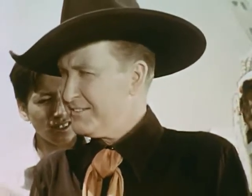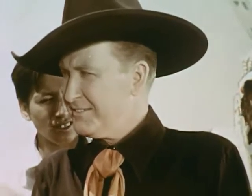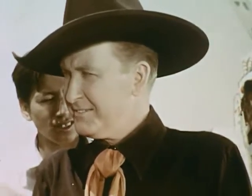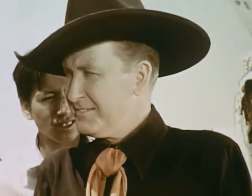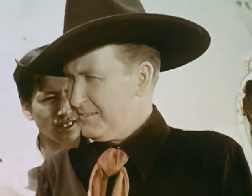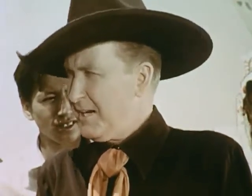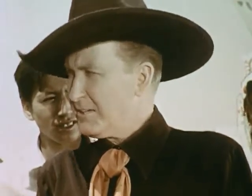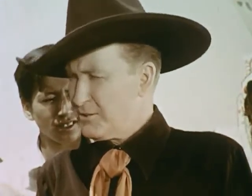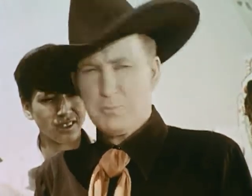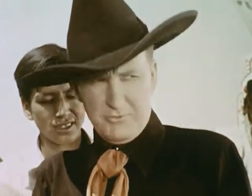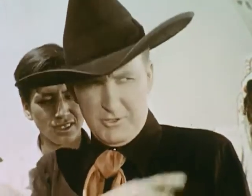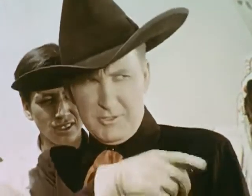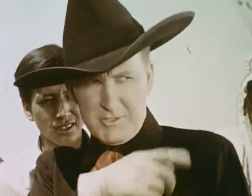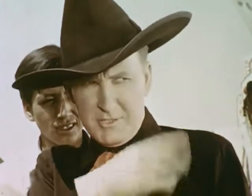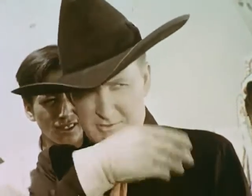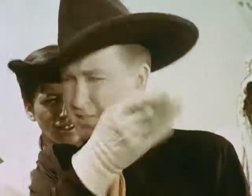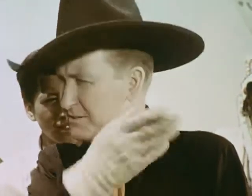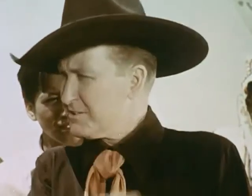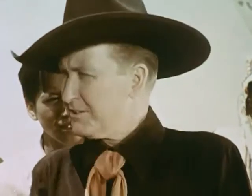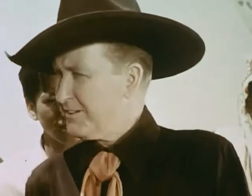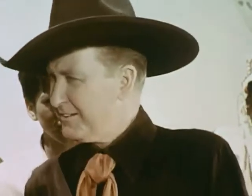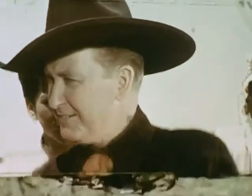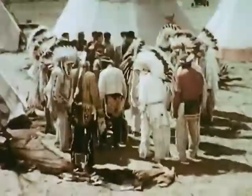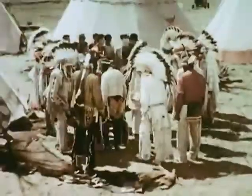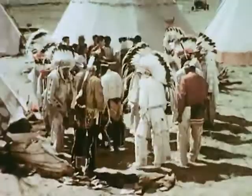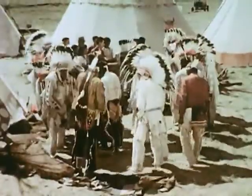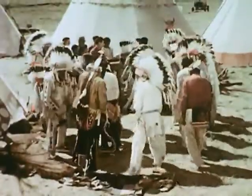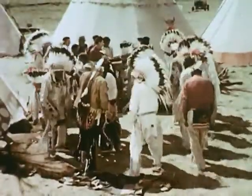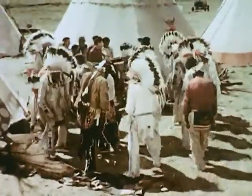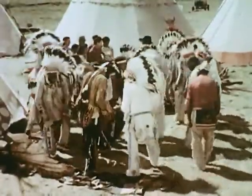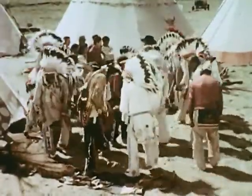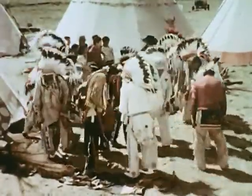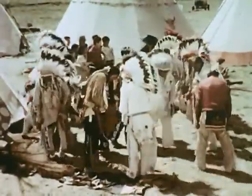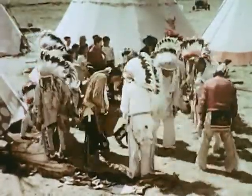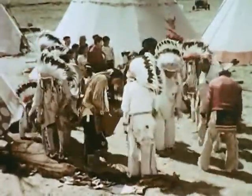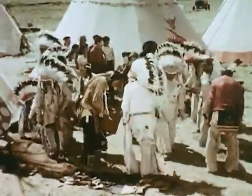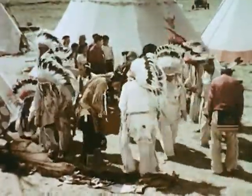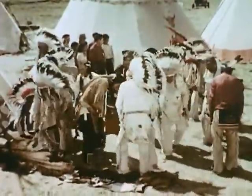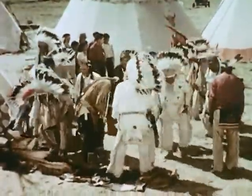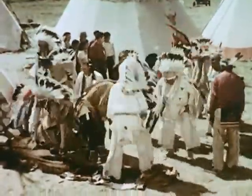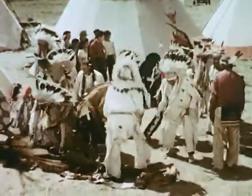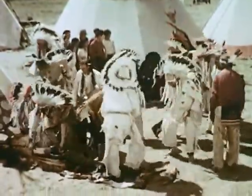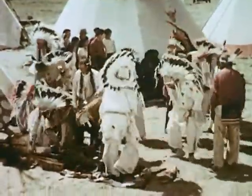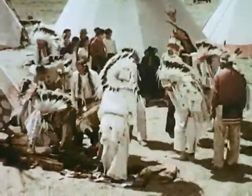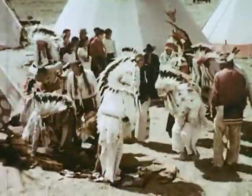carefully, and I'll interpret for you as he tells his story. Right here? Yes. Good.